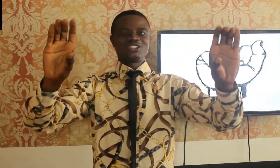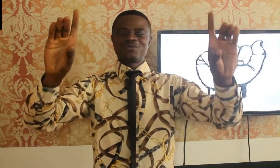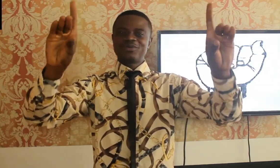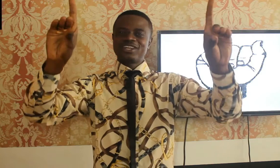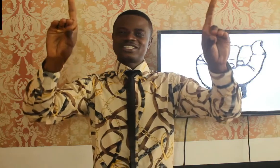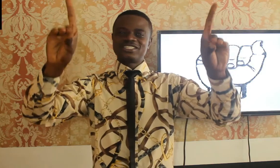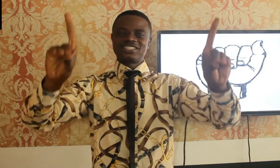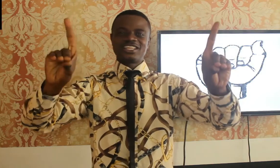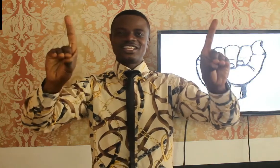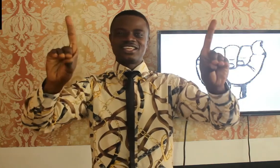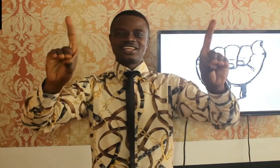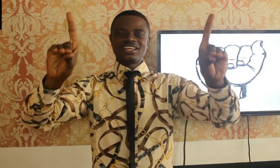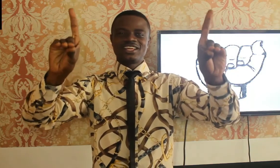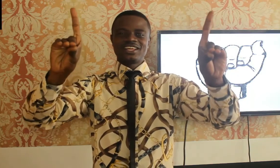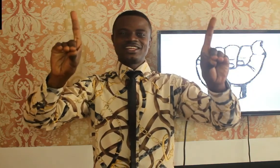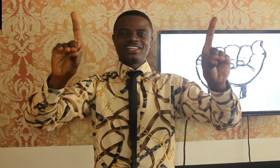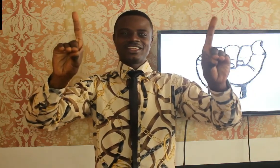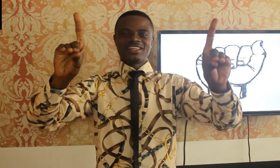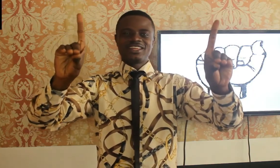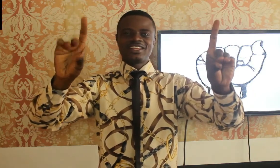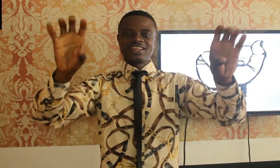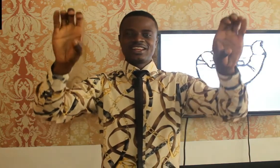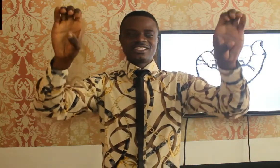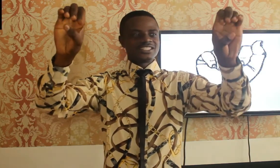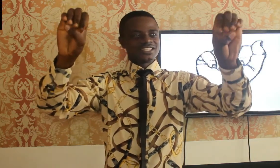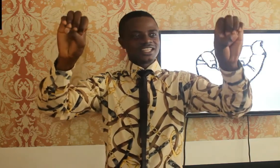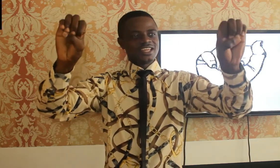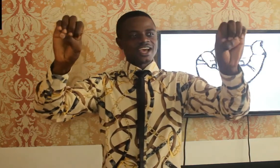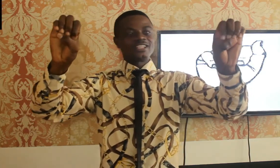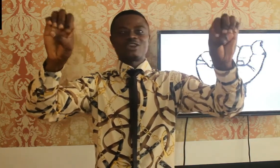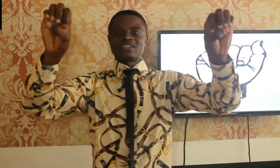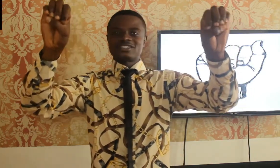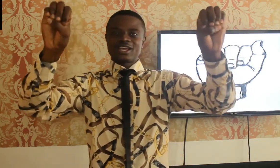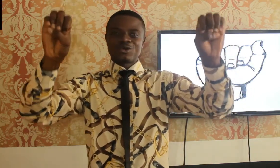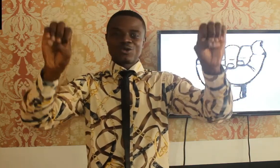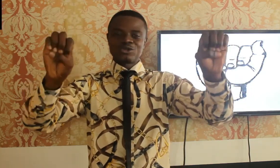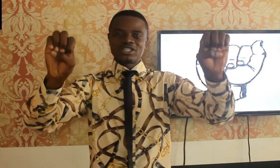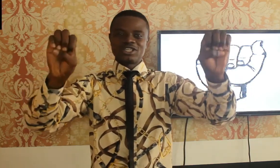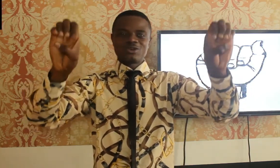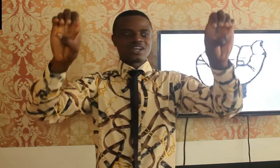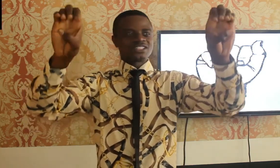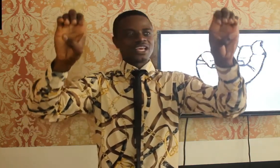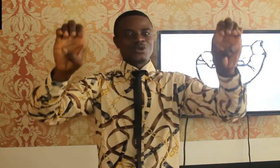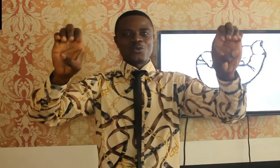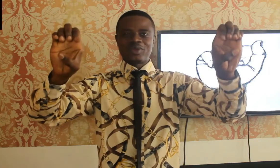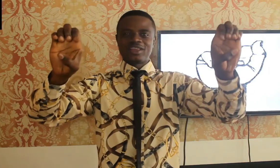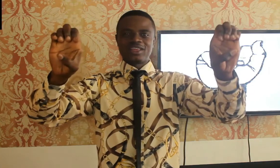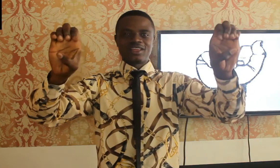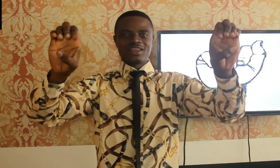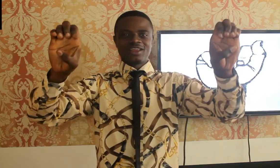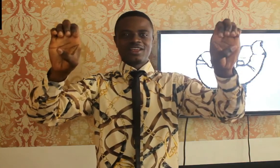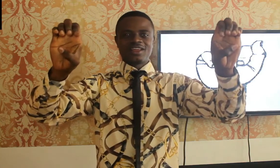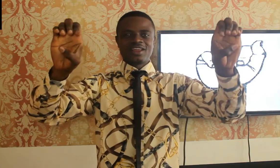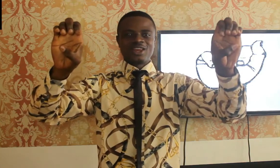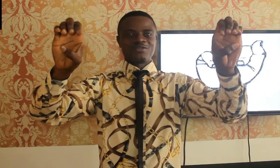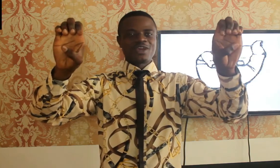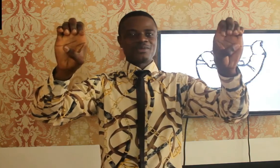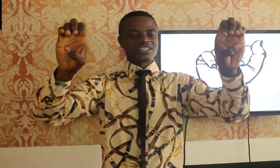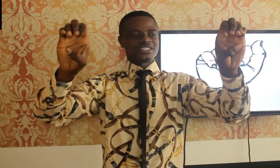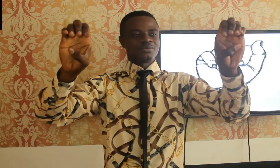shape. This is D. D. This is E. I say you can sign close E, you can sign open E. Any of them is